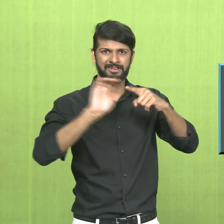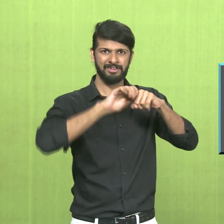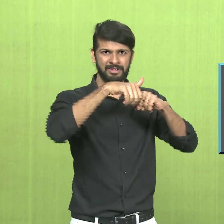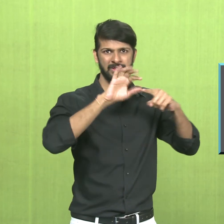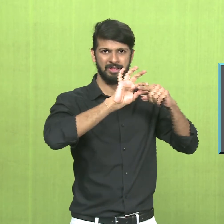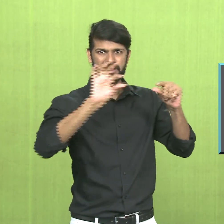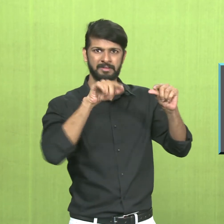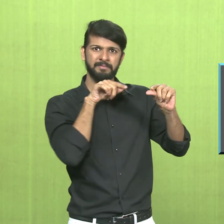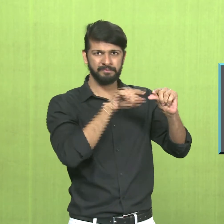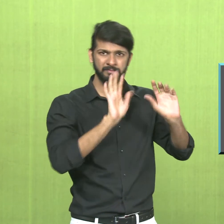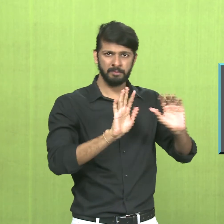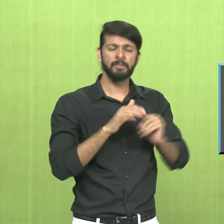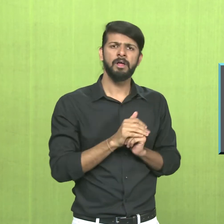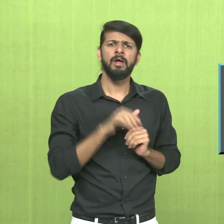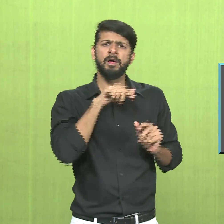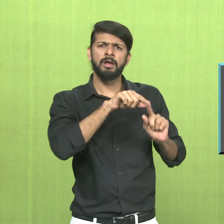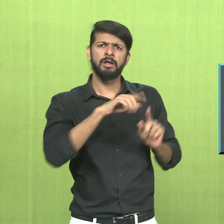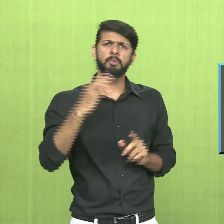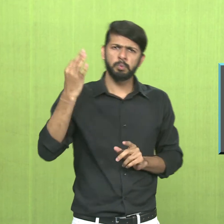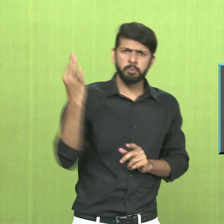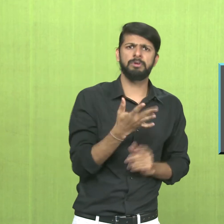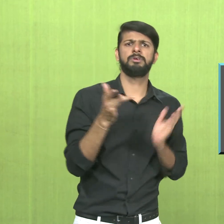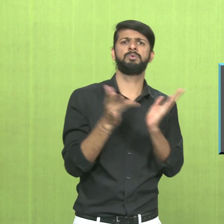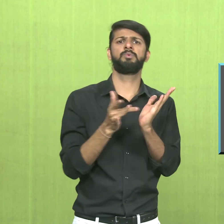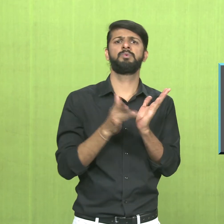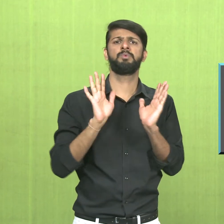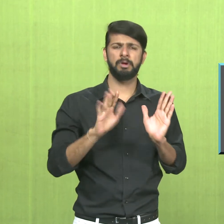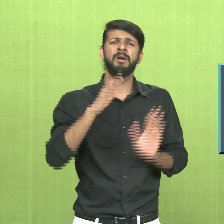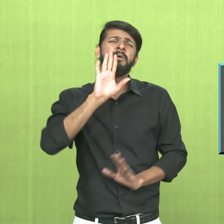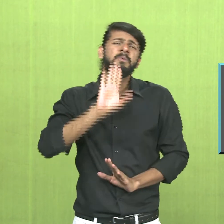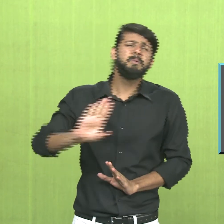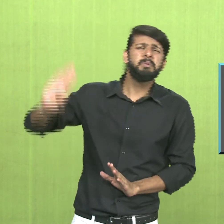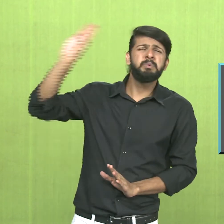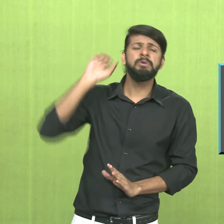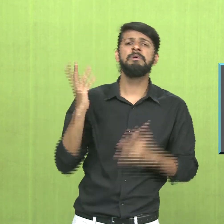This medium, that is pastel, is comparatively a new technique.